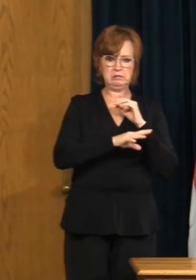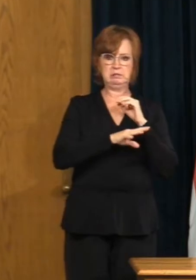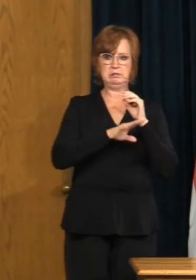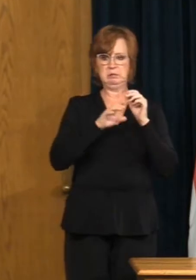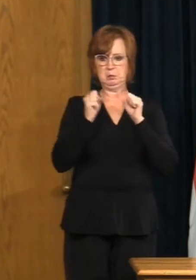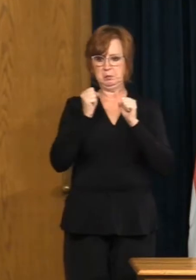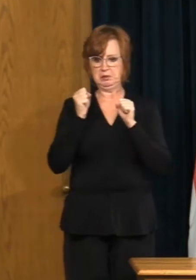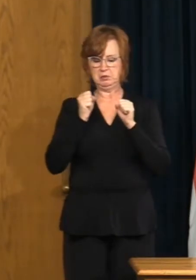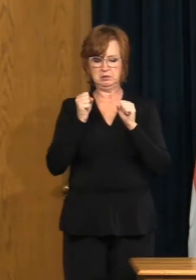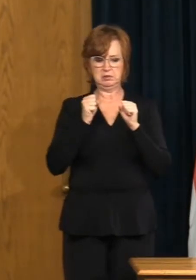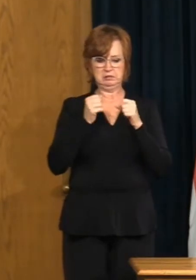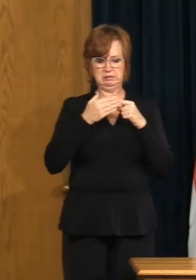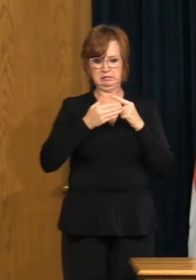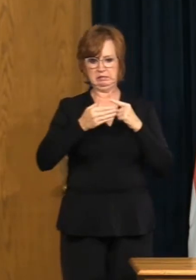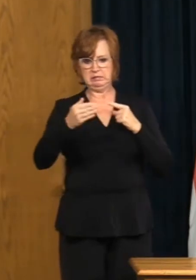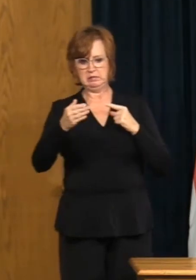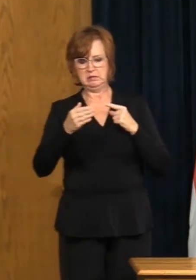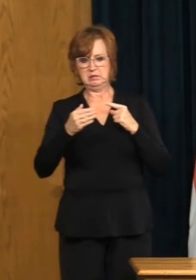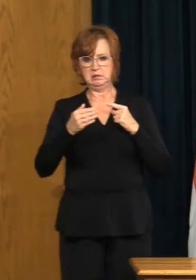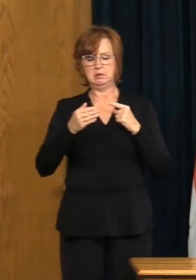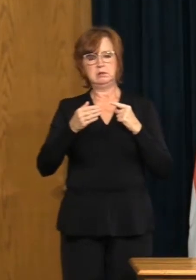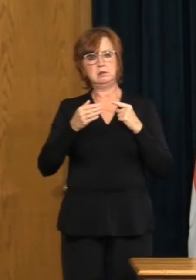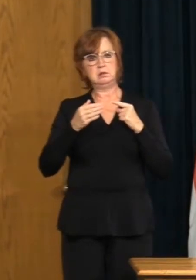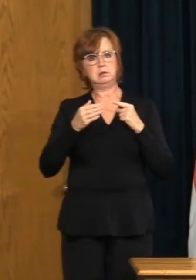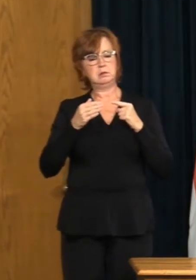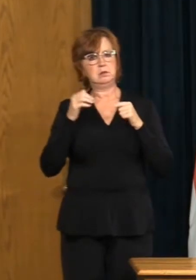place by spring and summer.